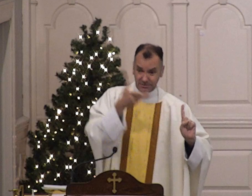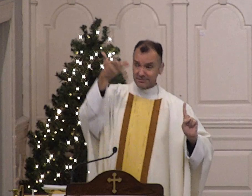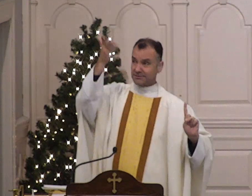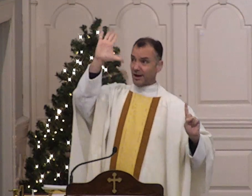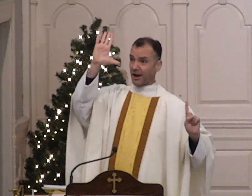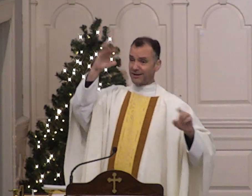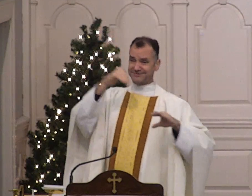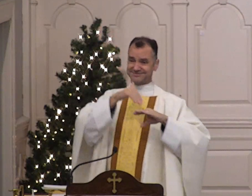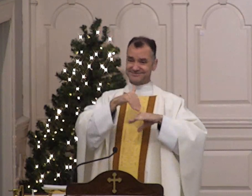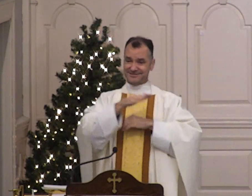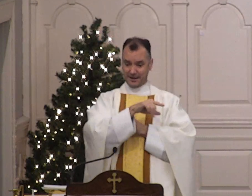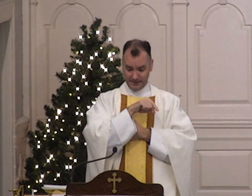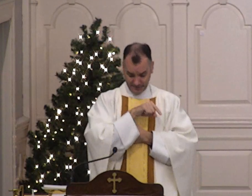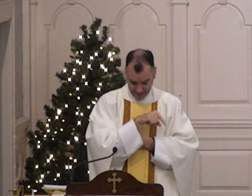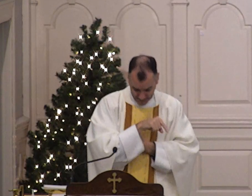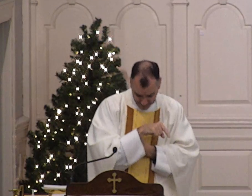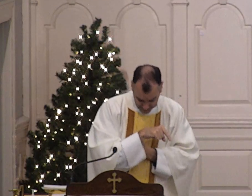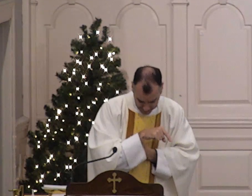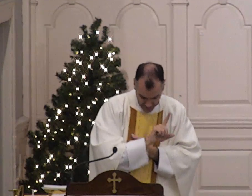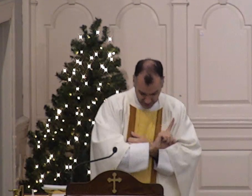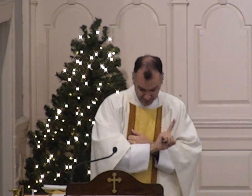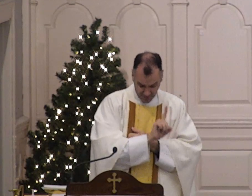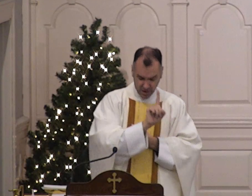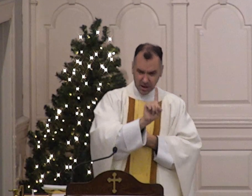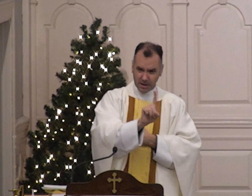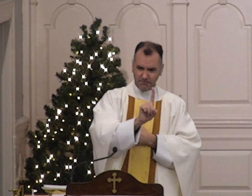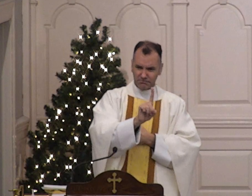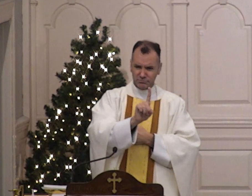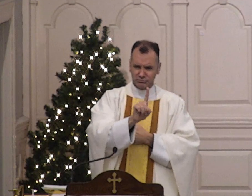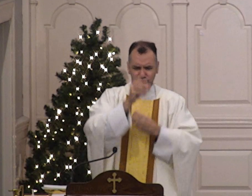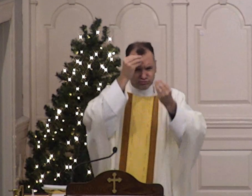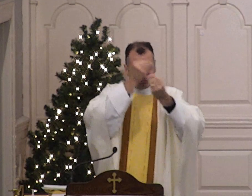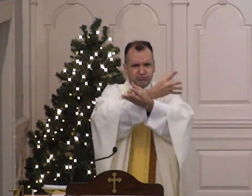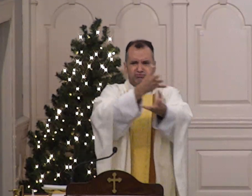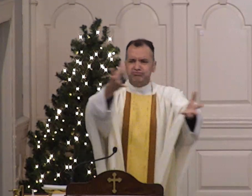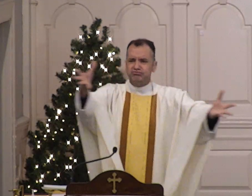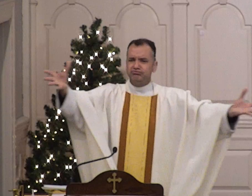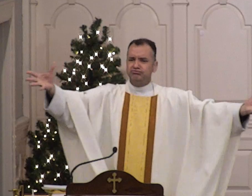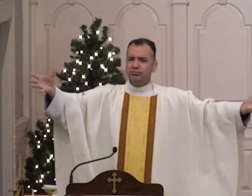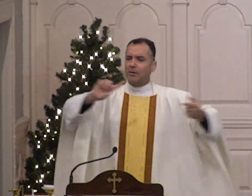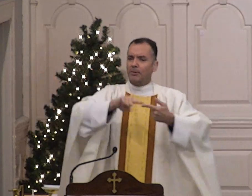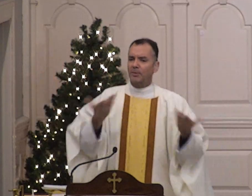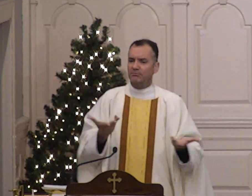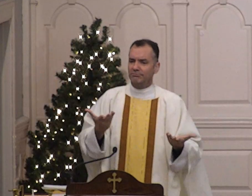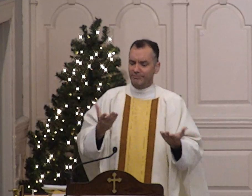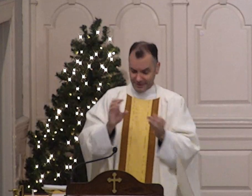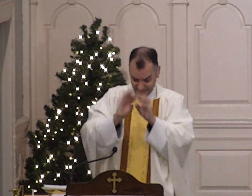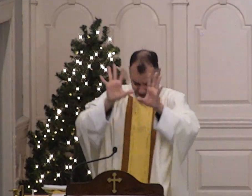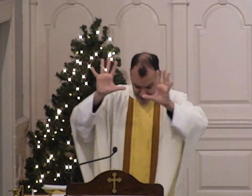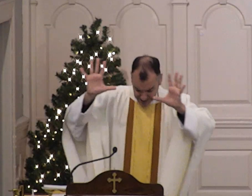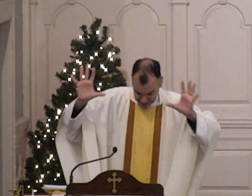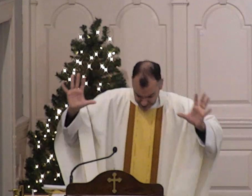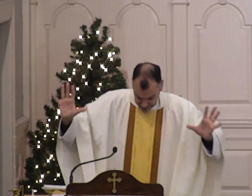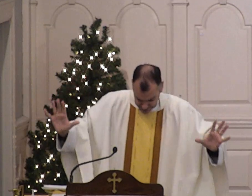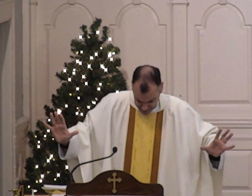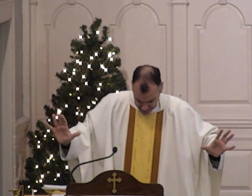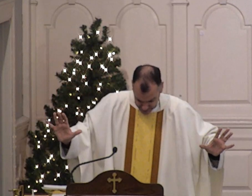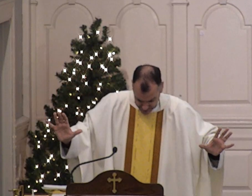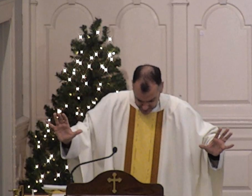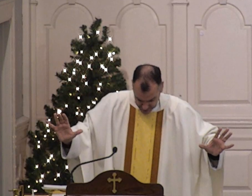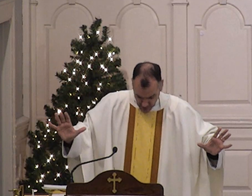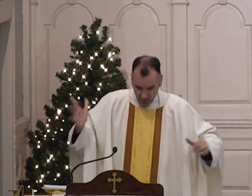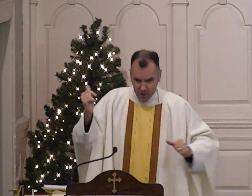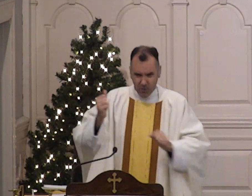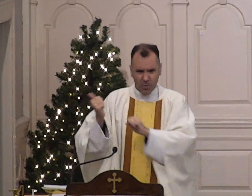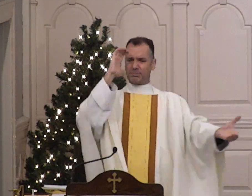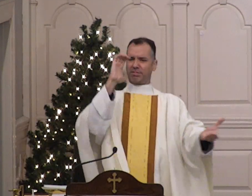was sent from God. He came for testimony, to testify to the light,